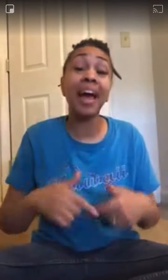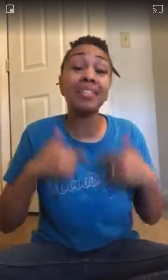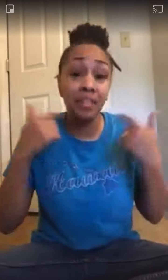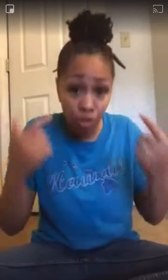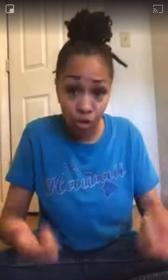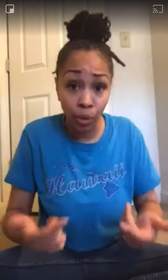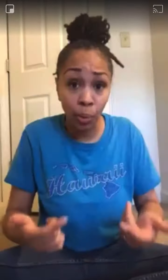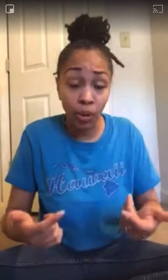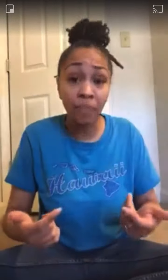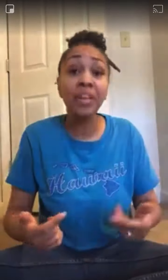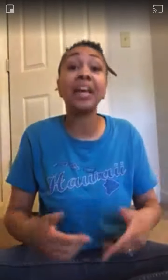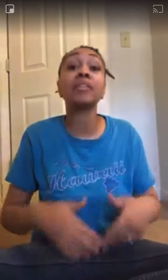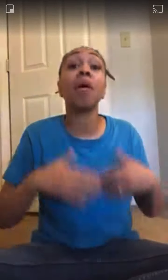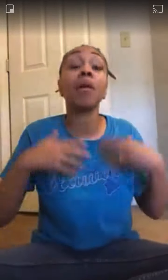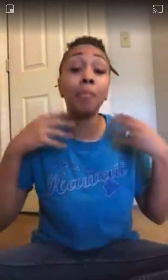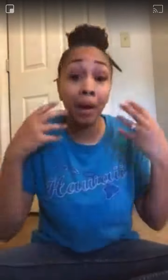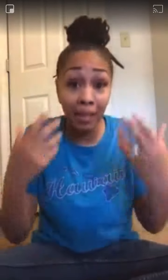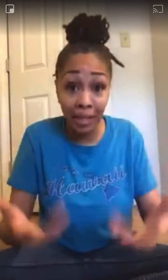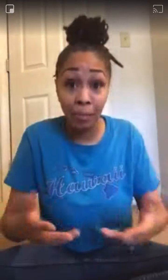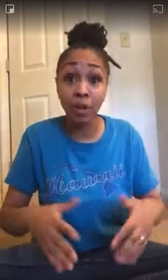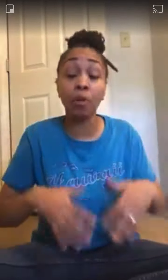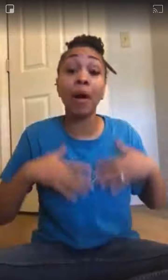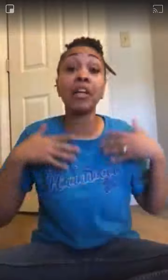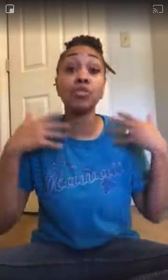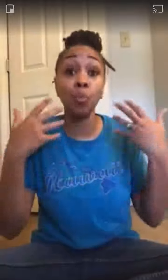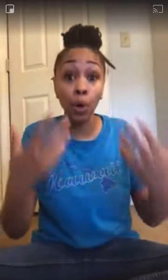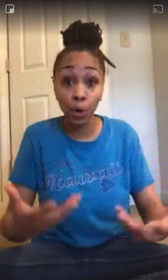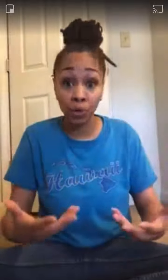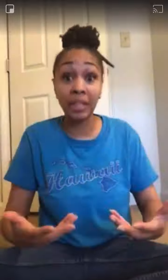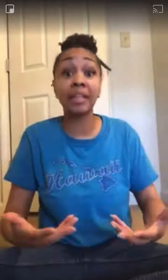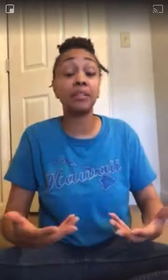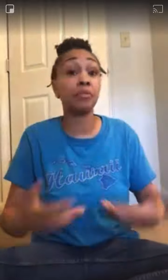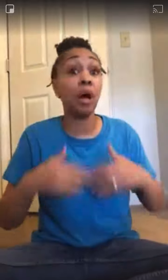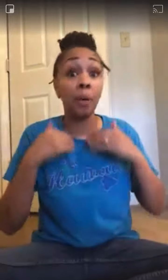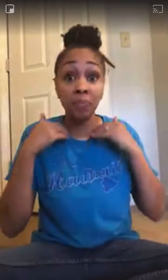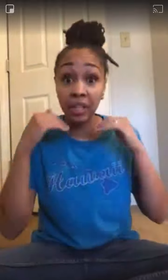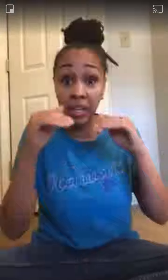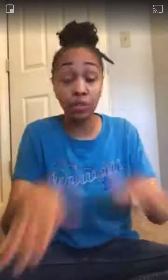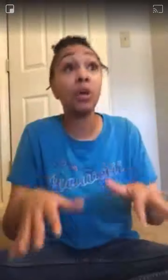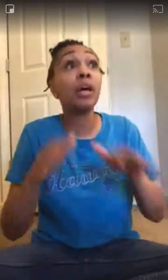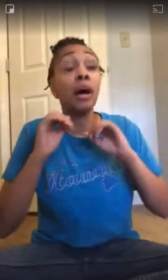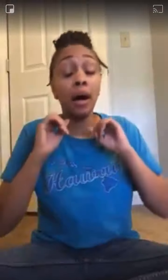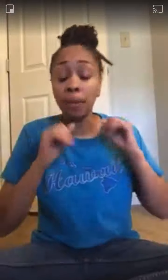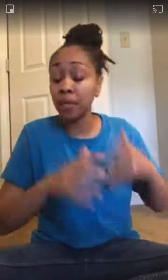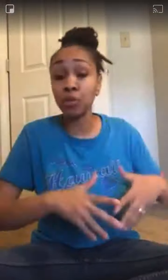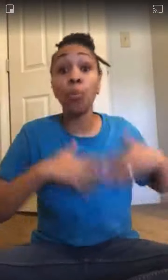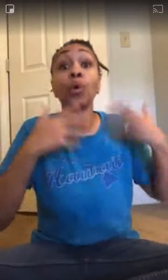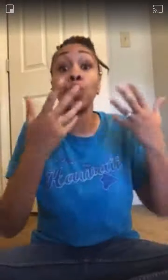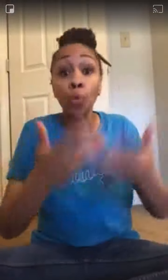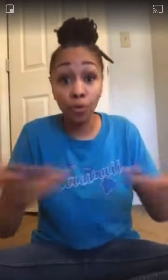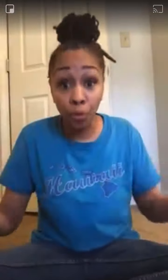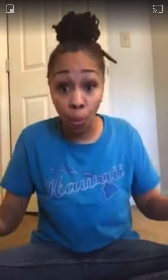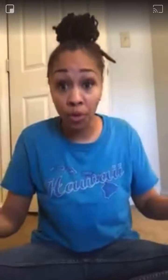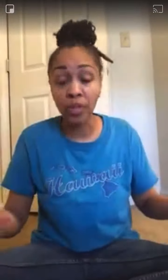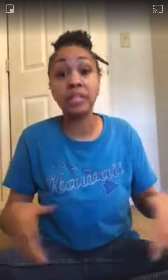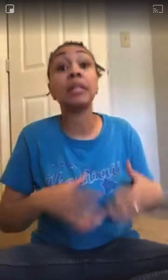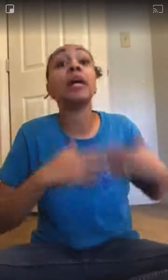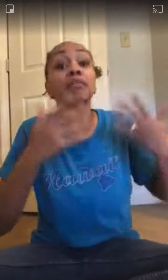as unto the Lord, and it's all about Him. It's all about His word getting His word going forth, His love